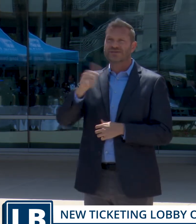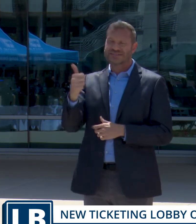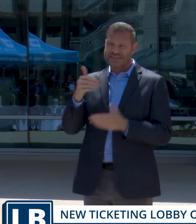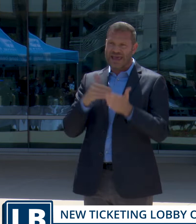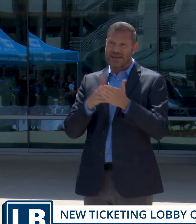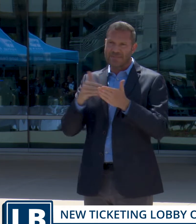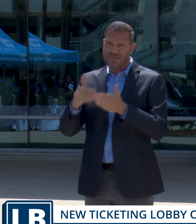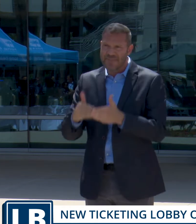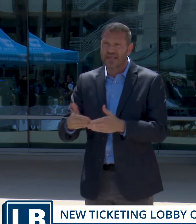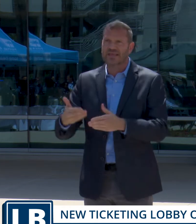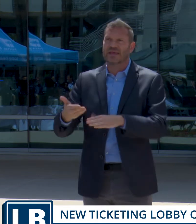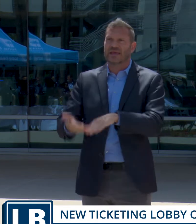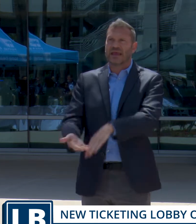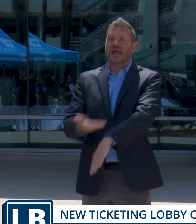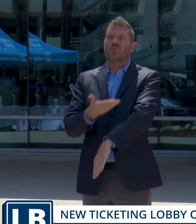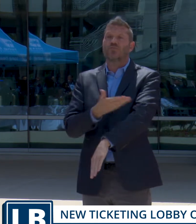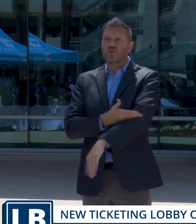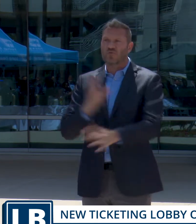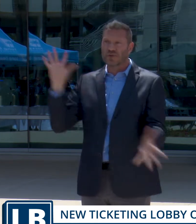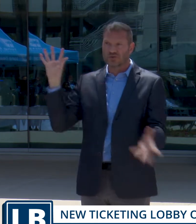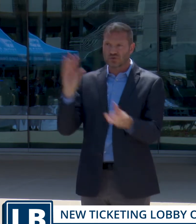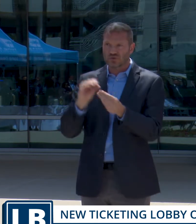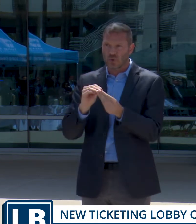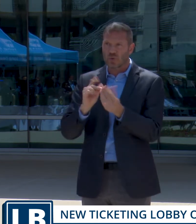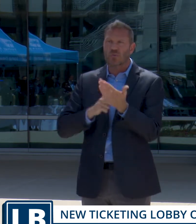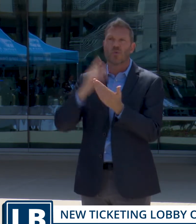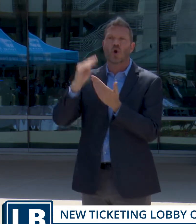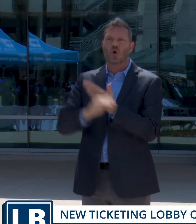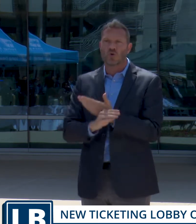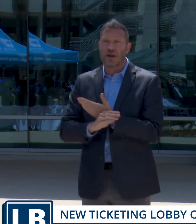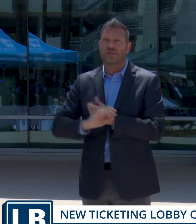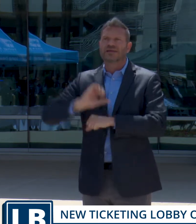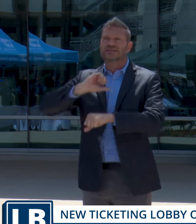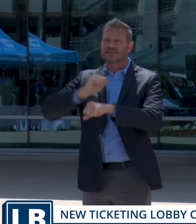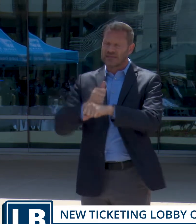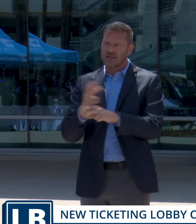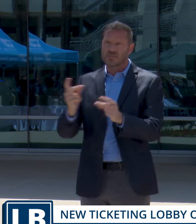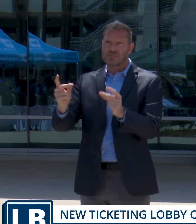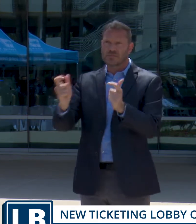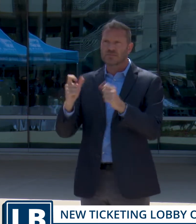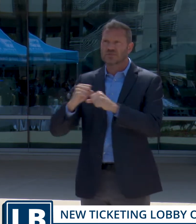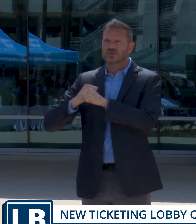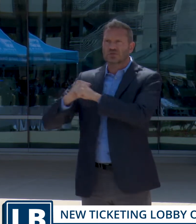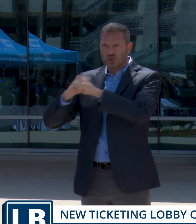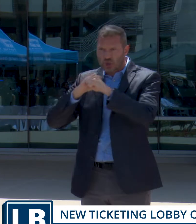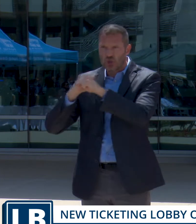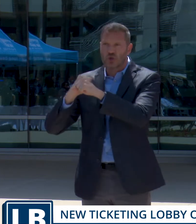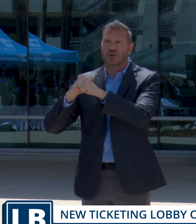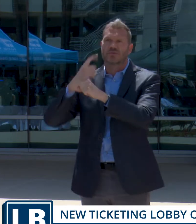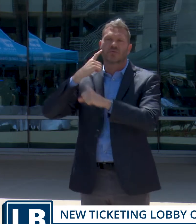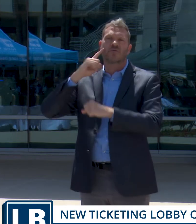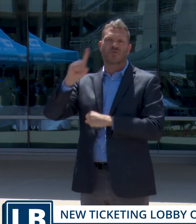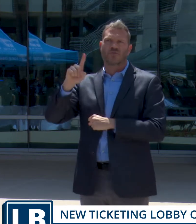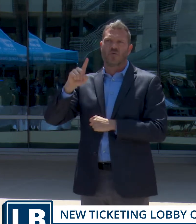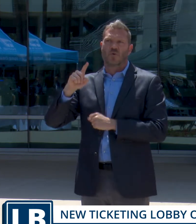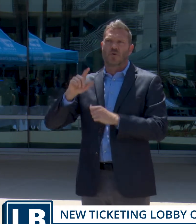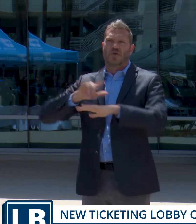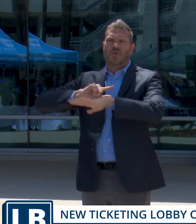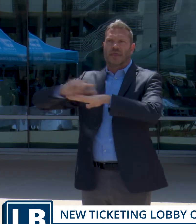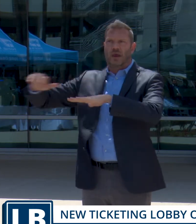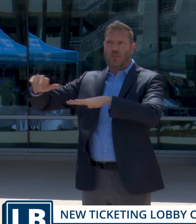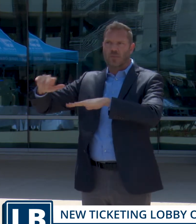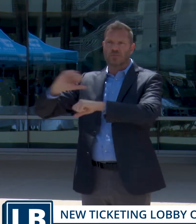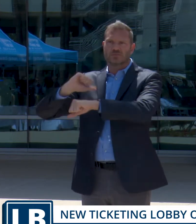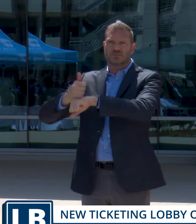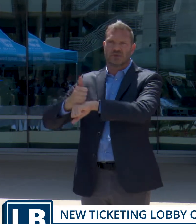area improvement program to make strategic pre-security enhancements to the airport. I am so proud of